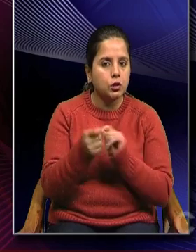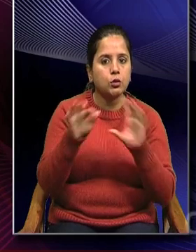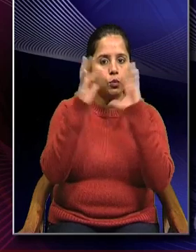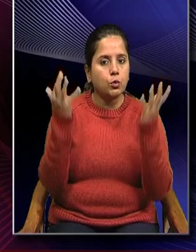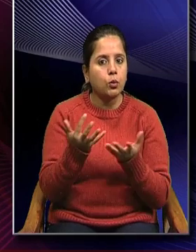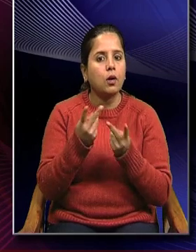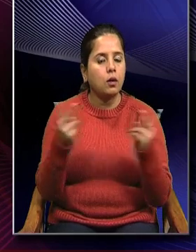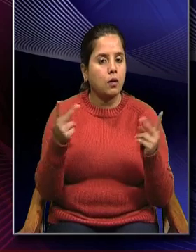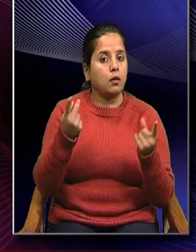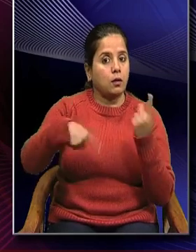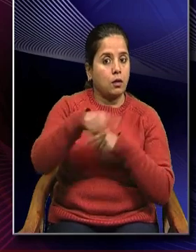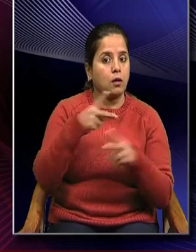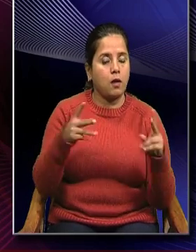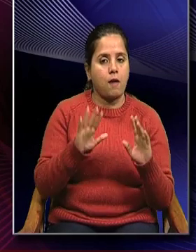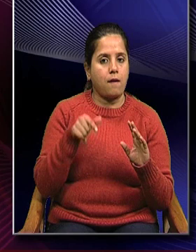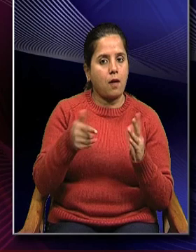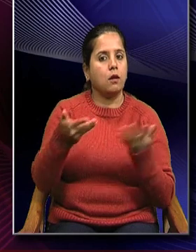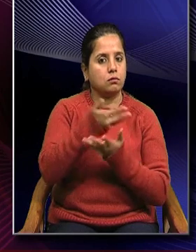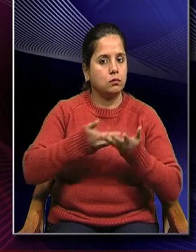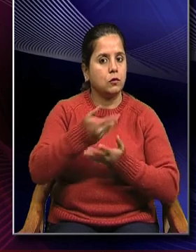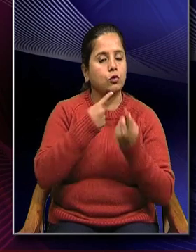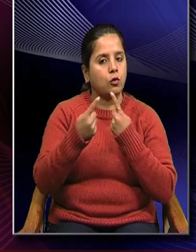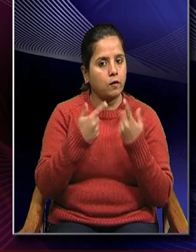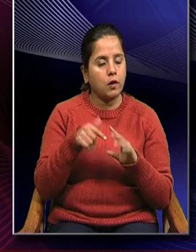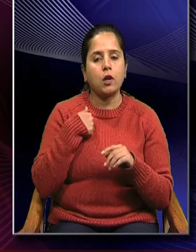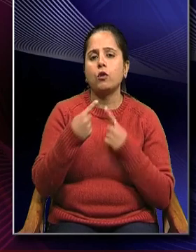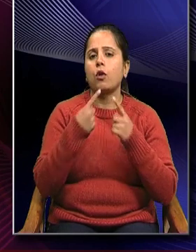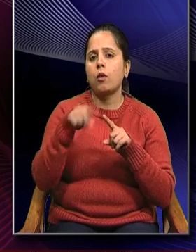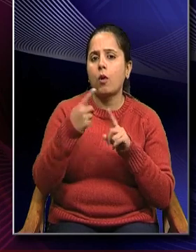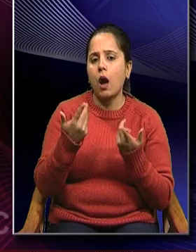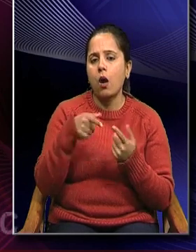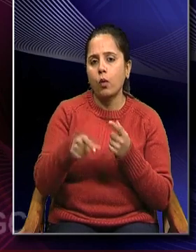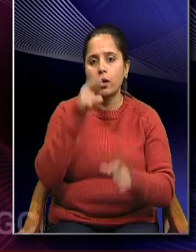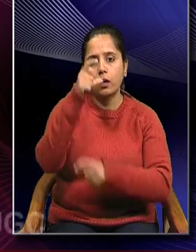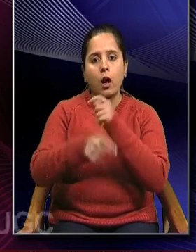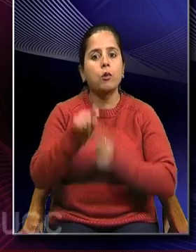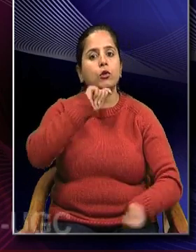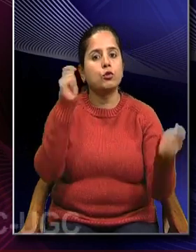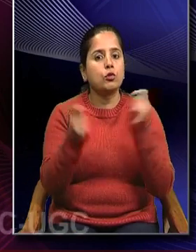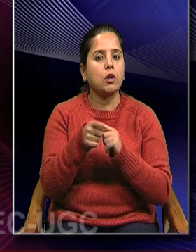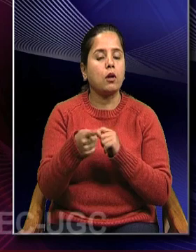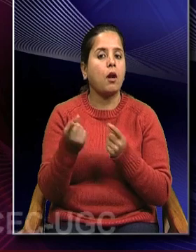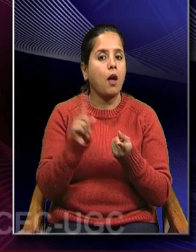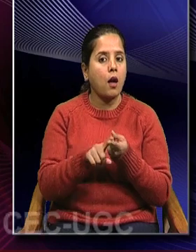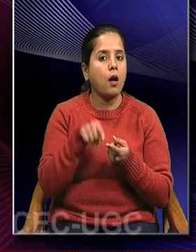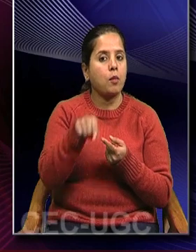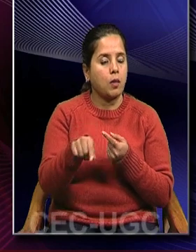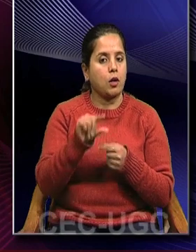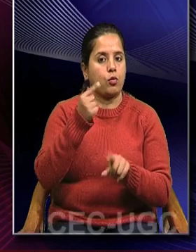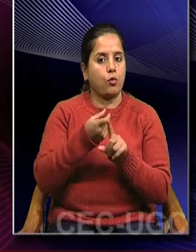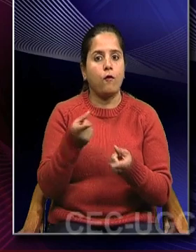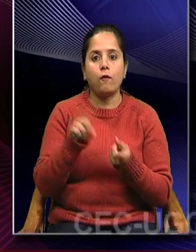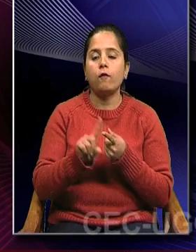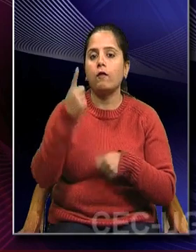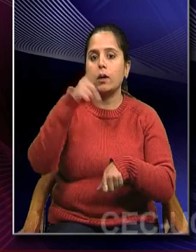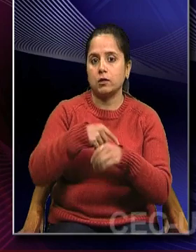that was also being discussed. And we talked about how industrial revolution, which appeared in Britain for the first time,